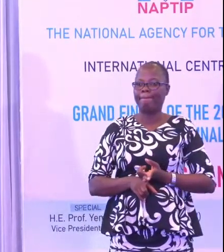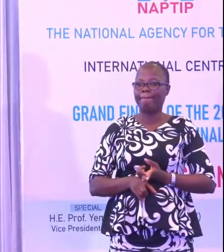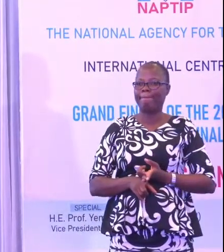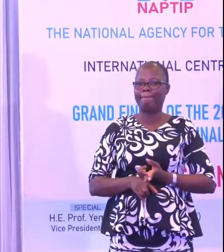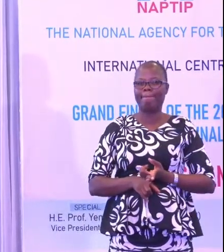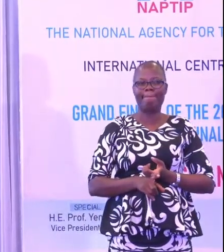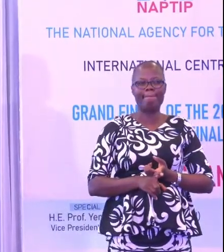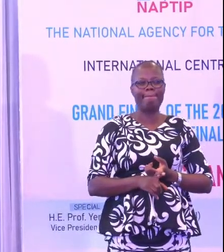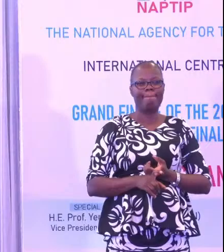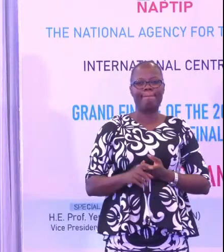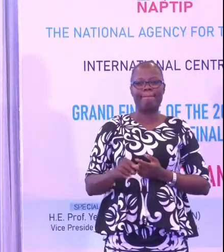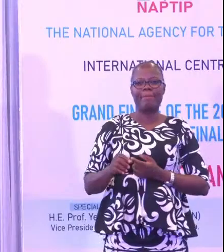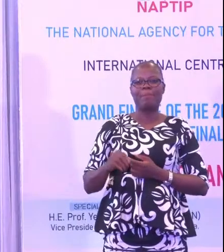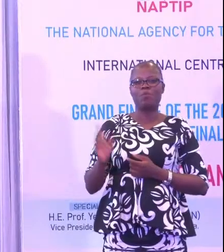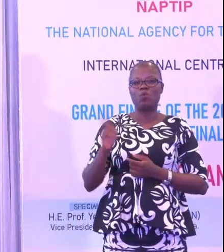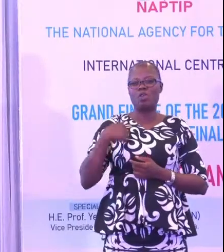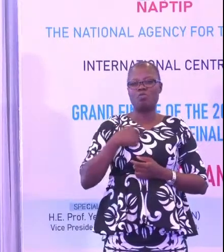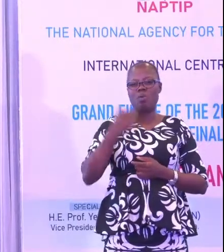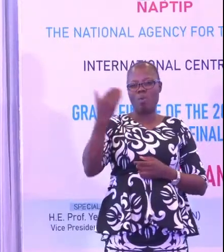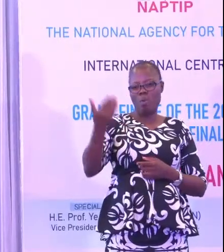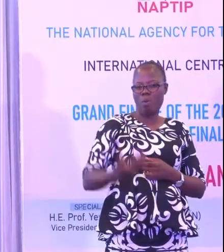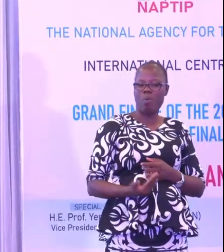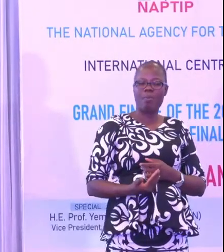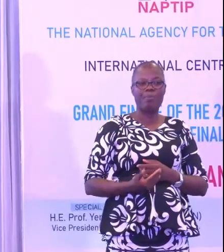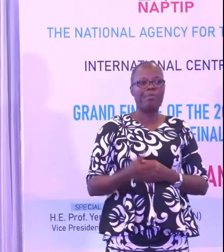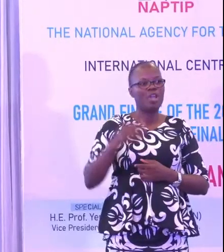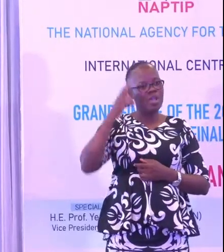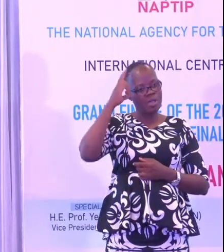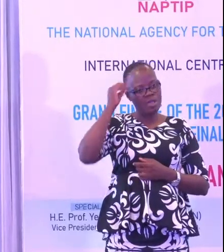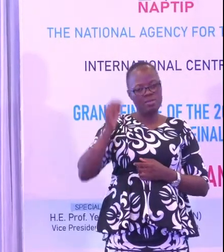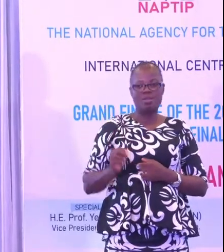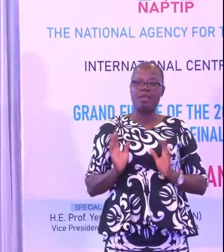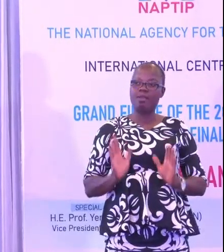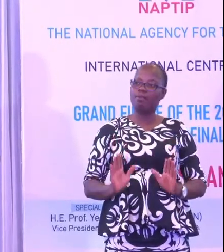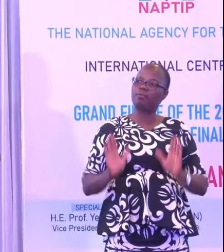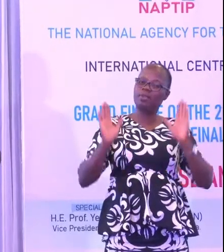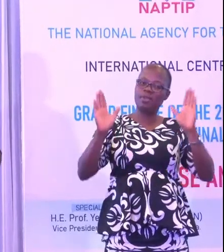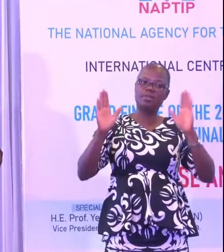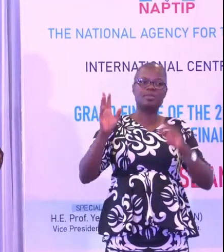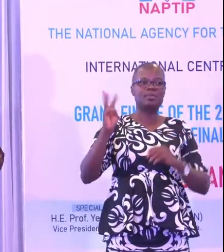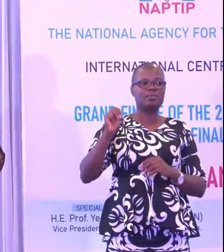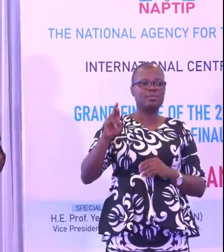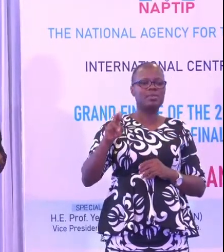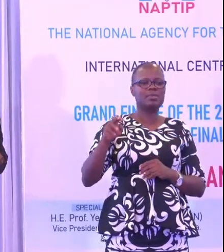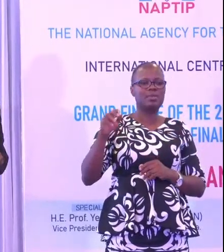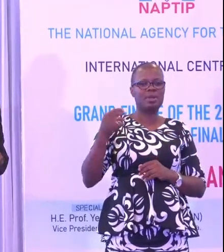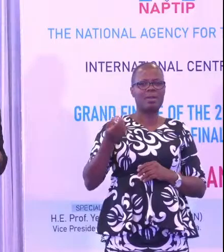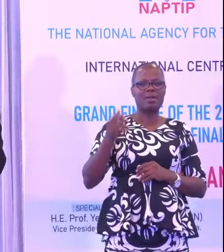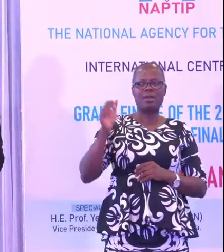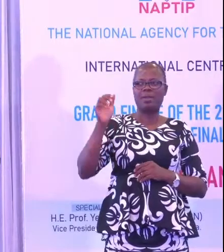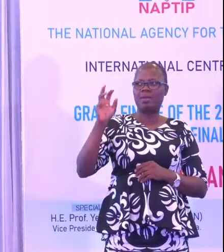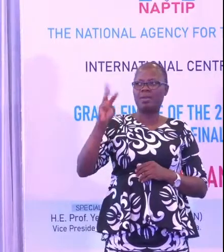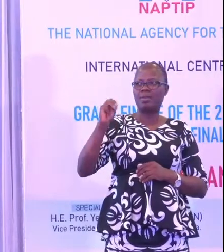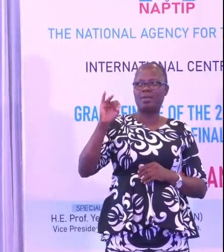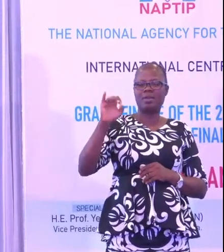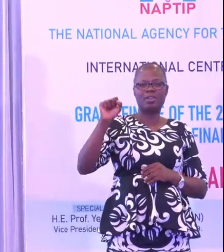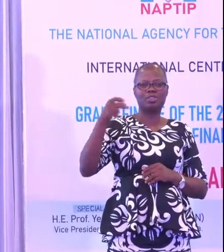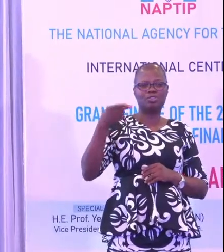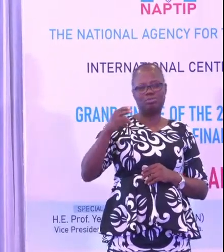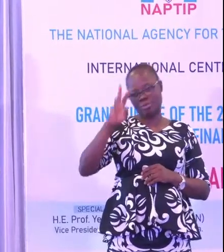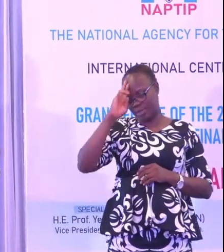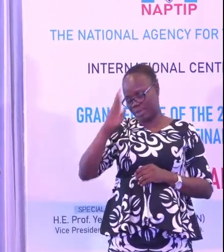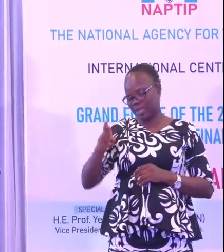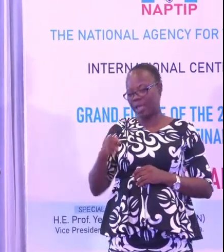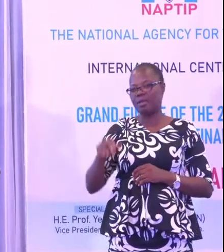Spain, where we welcome His Excellency Mr. Juan Ignacio Cel,